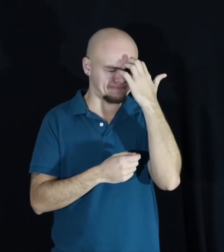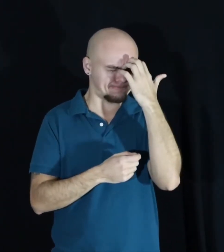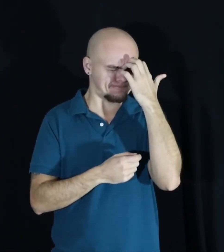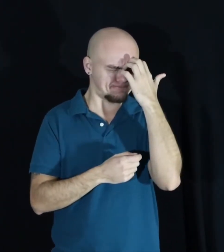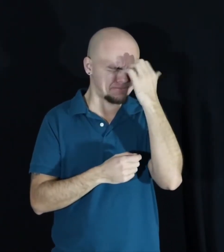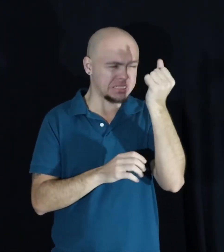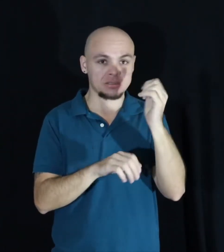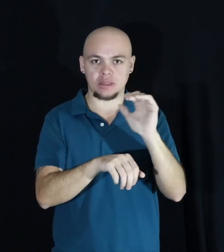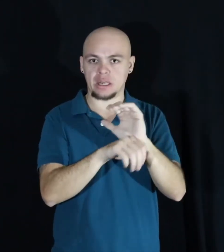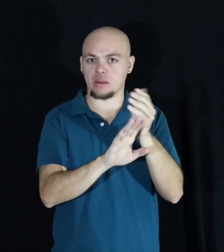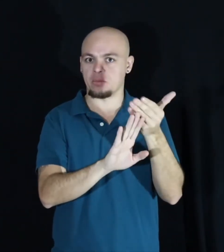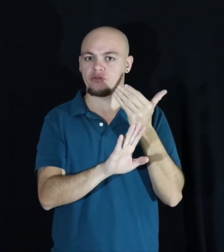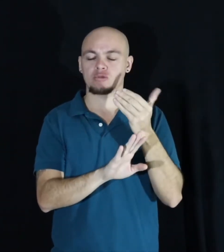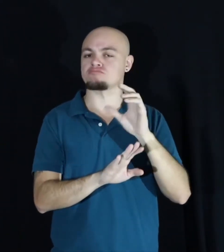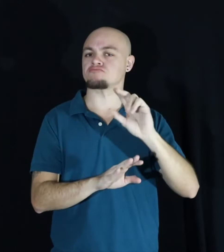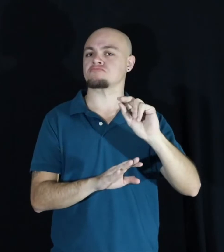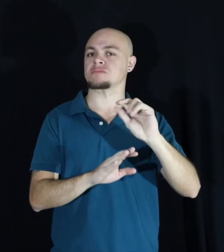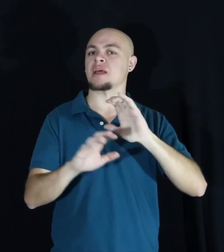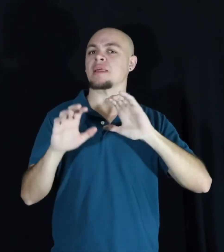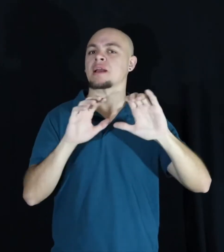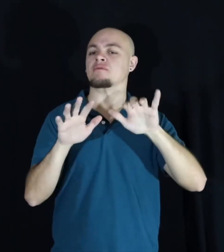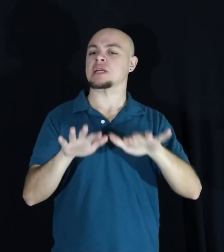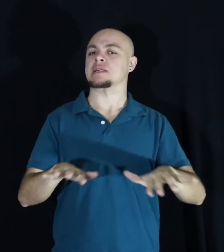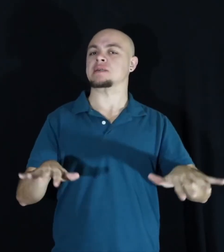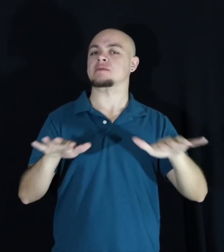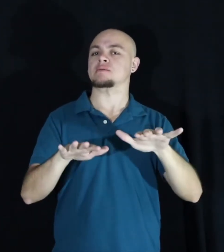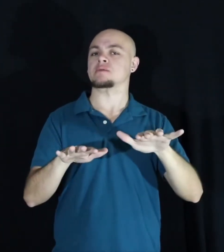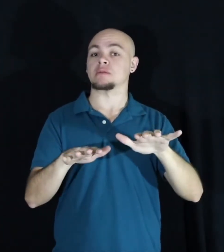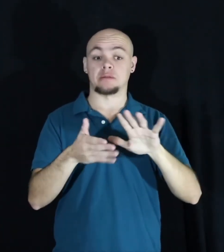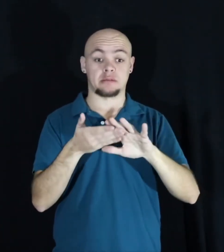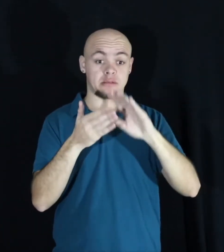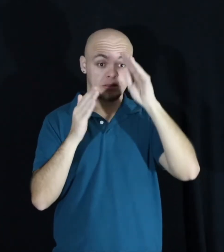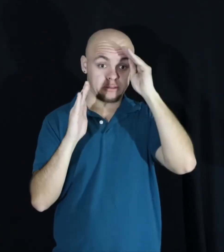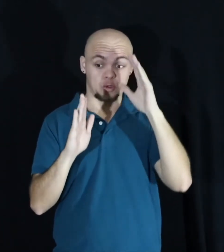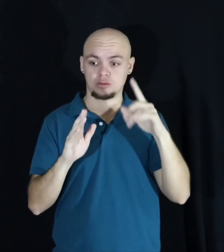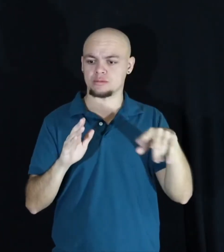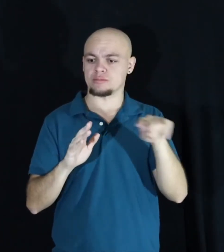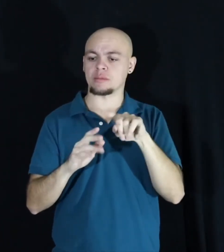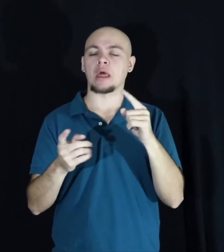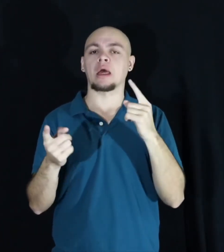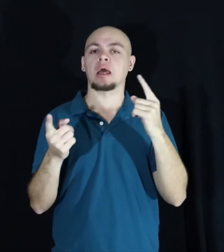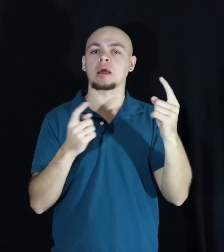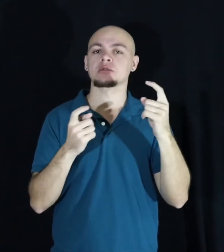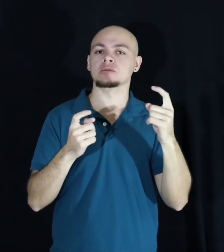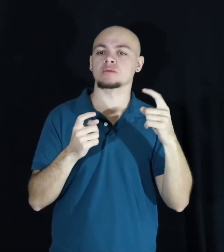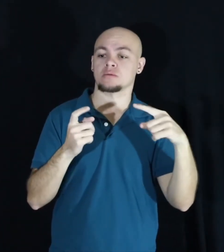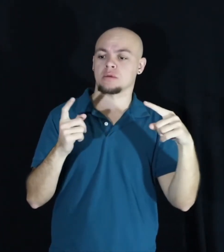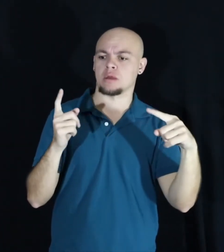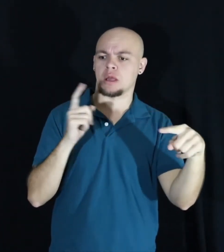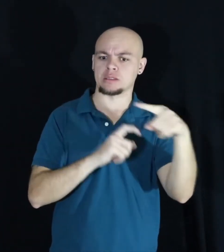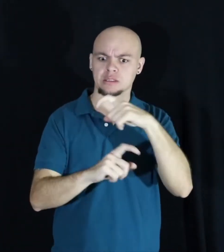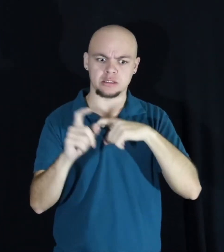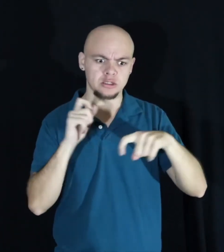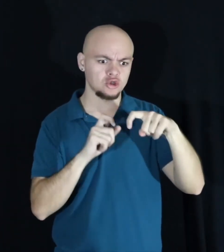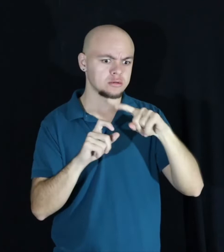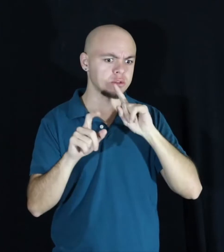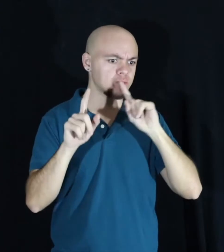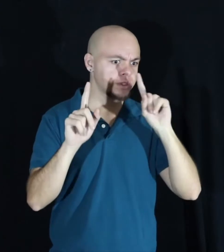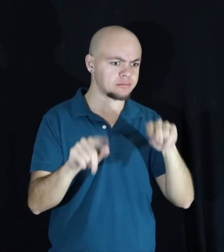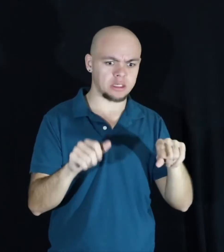before. The conversational space was actually filled by students asking questions to other students and other students responding.